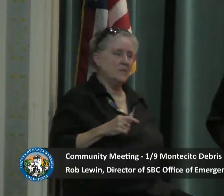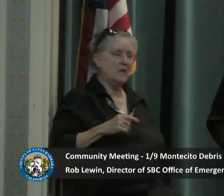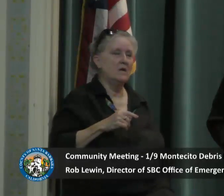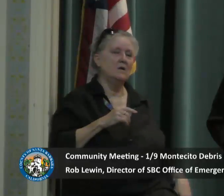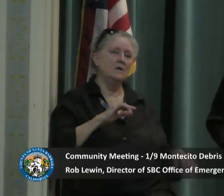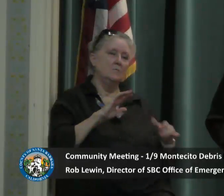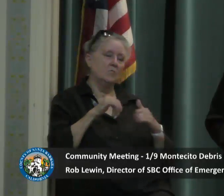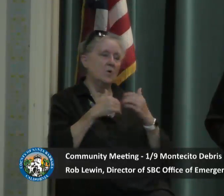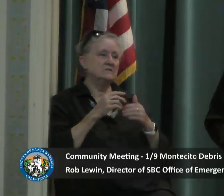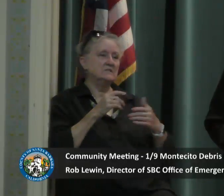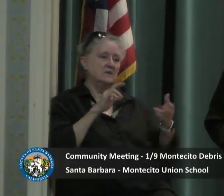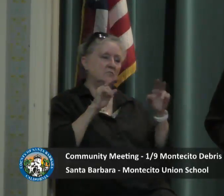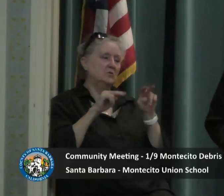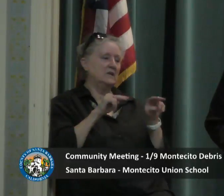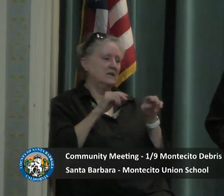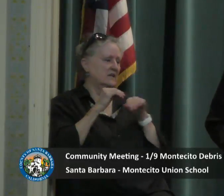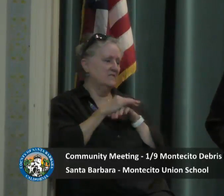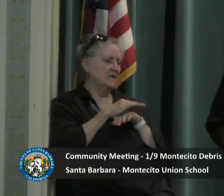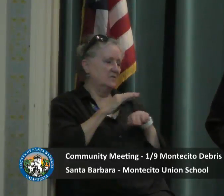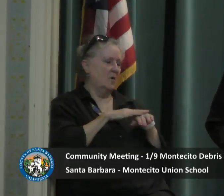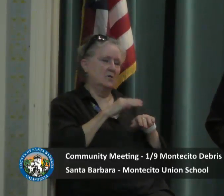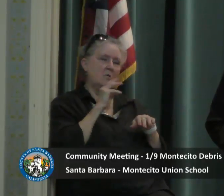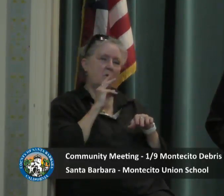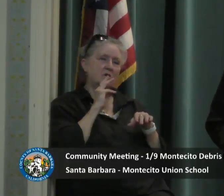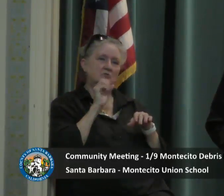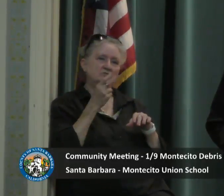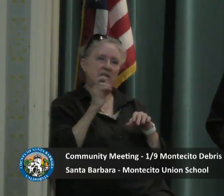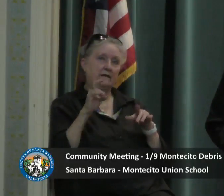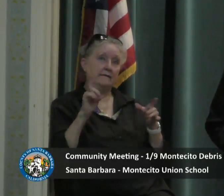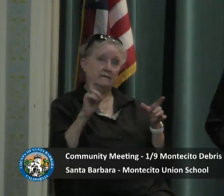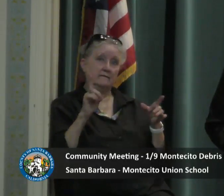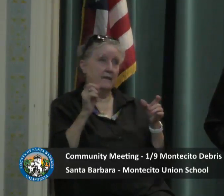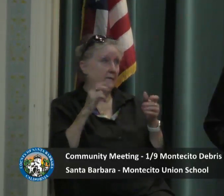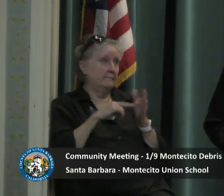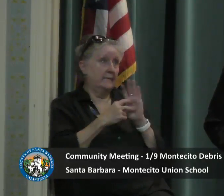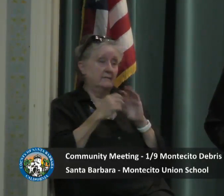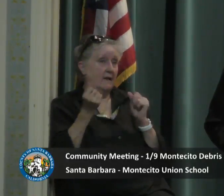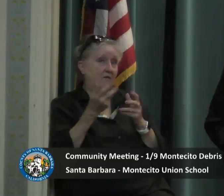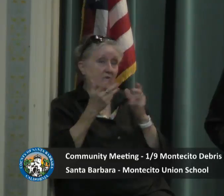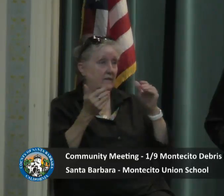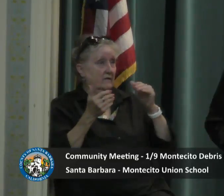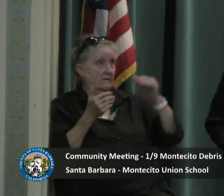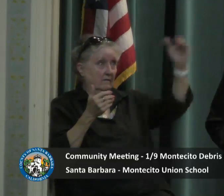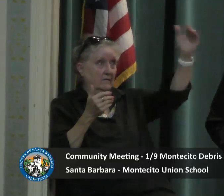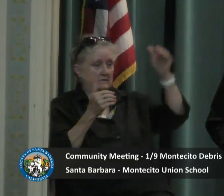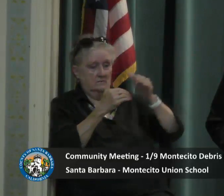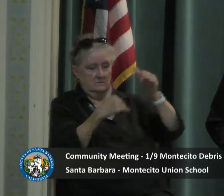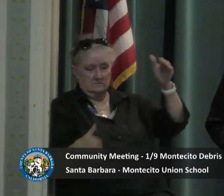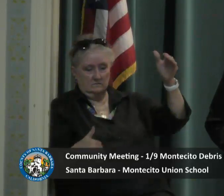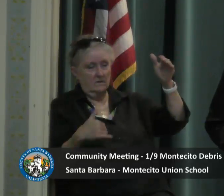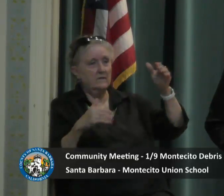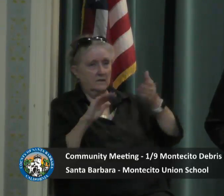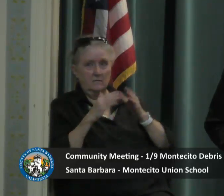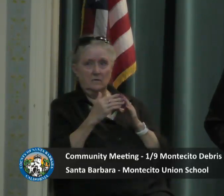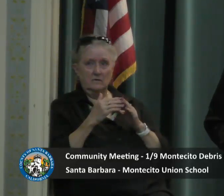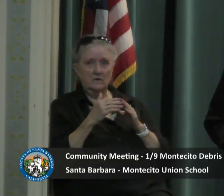was on our watershed. Watershed being everything above and below